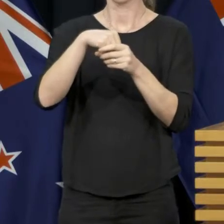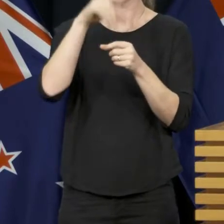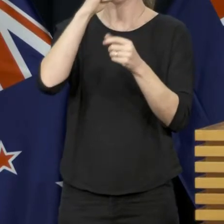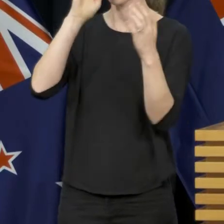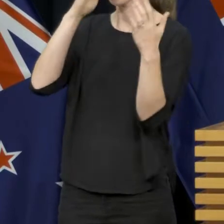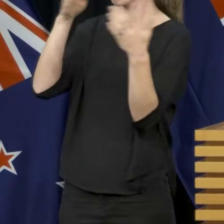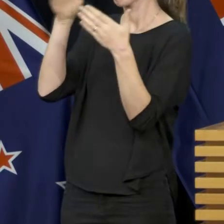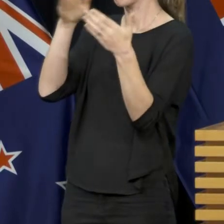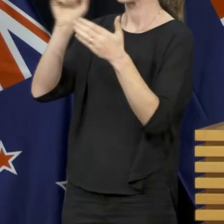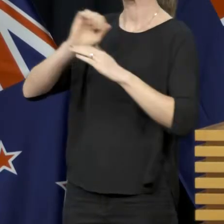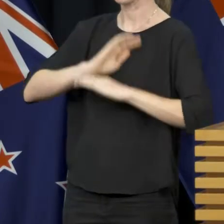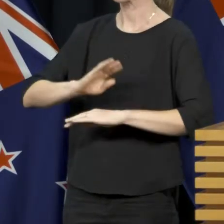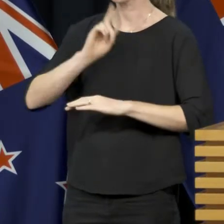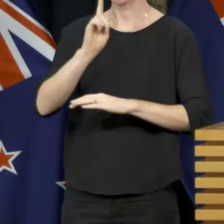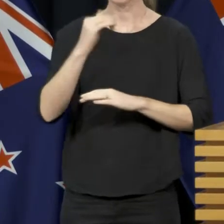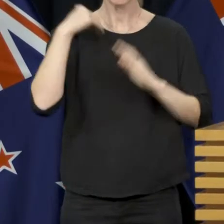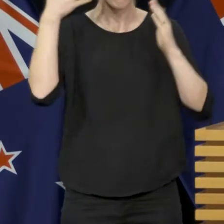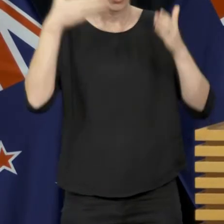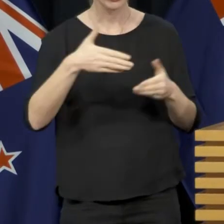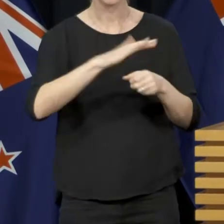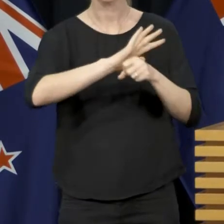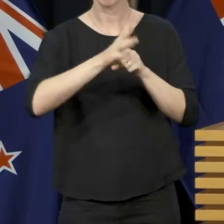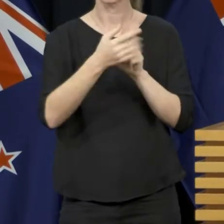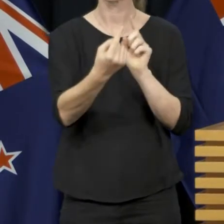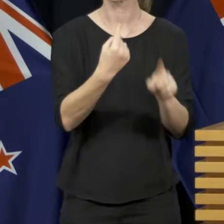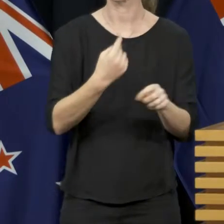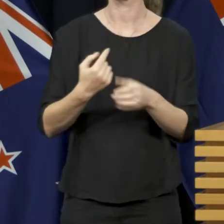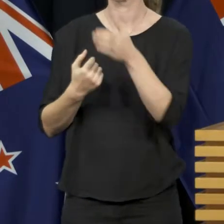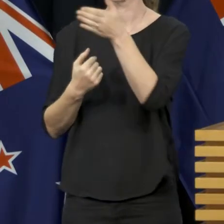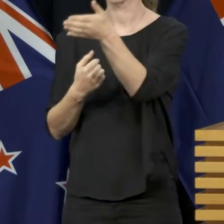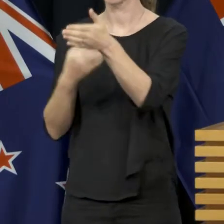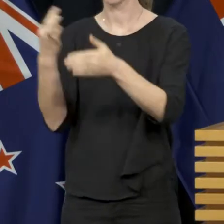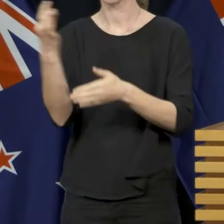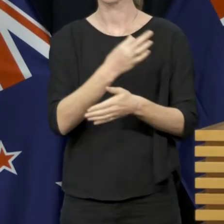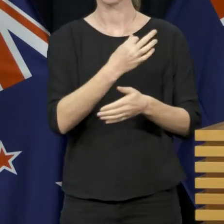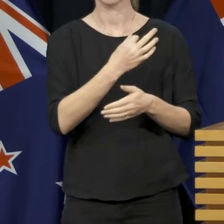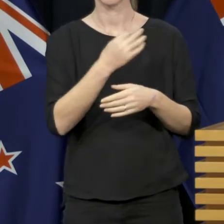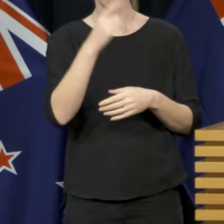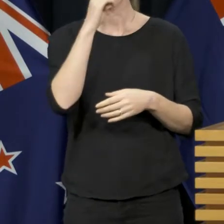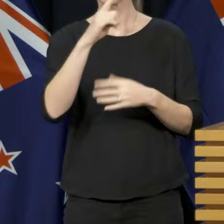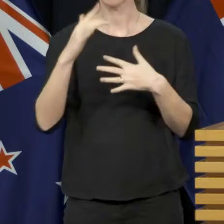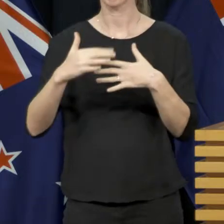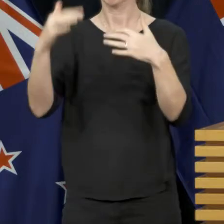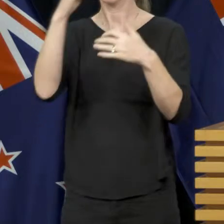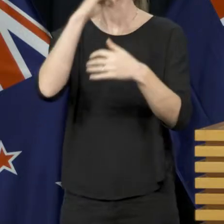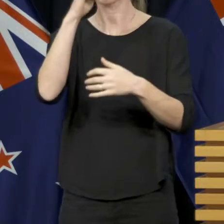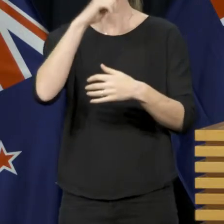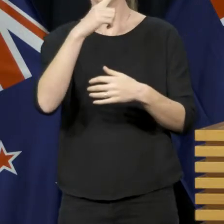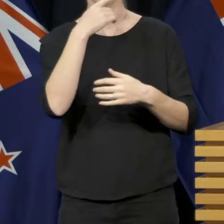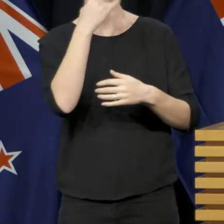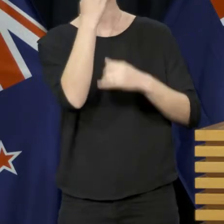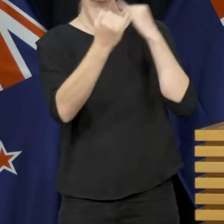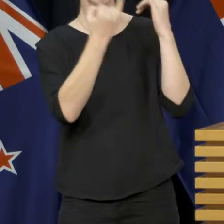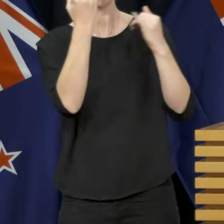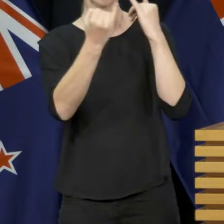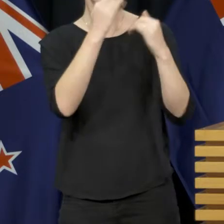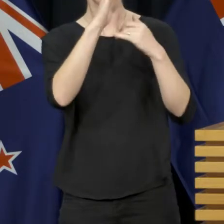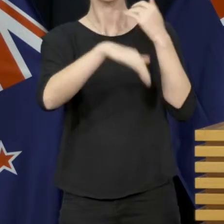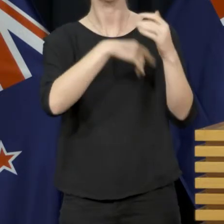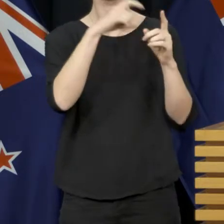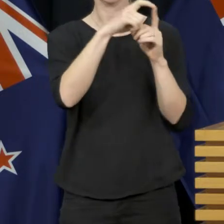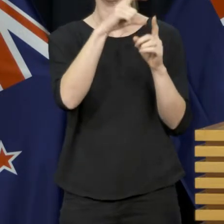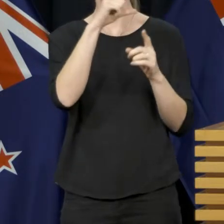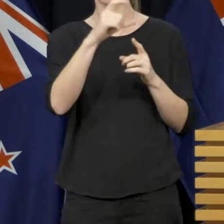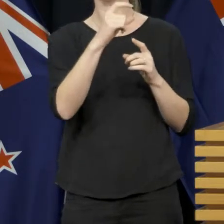an ongoing response. Derek? Basically because, how much of a factor was the public outcry over the video that went viral when Dr. Bloomfield was